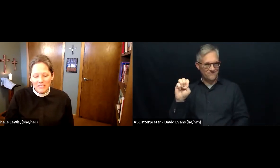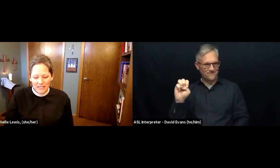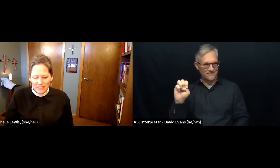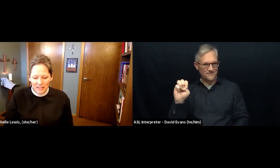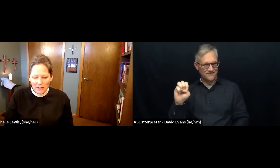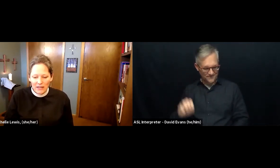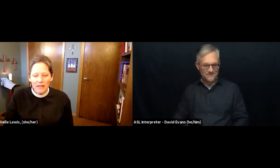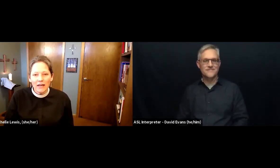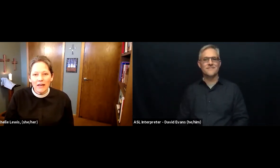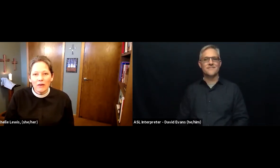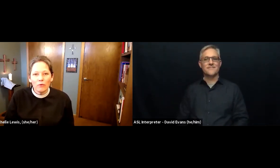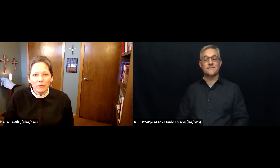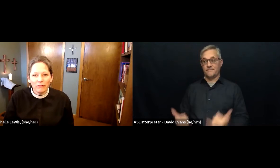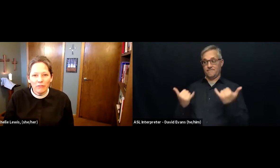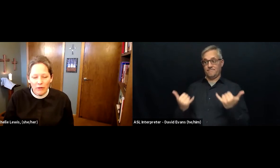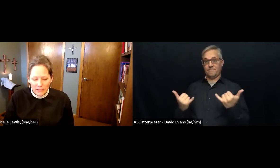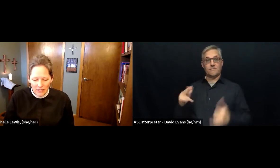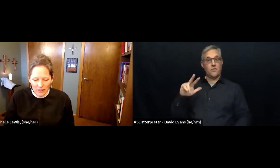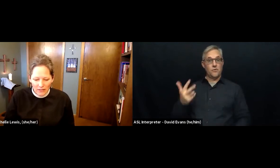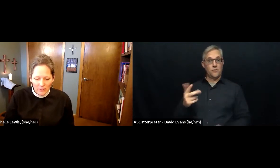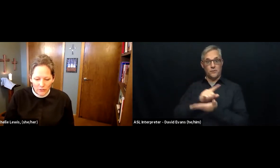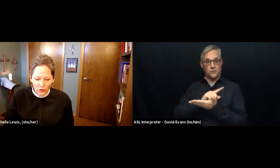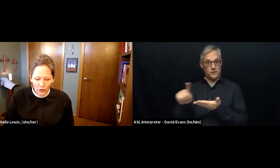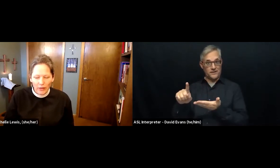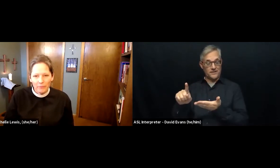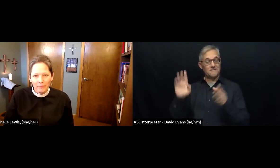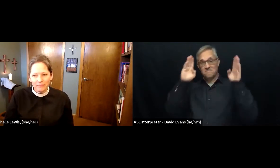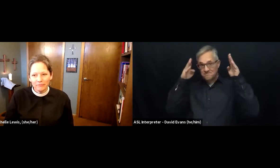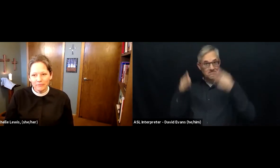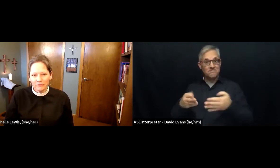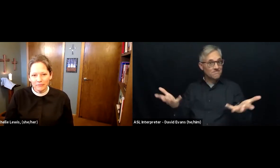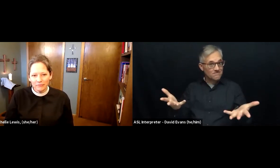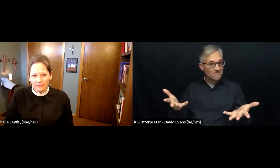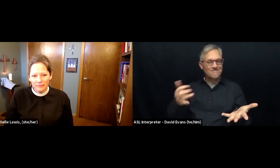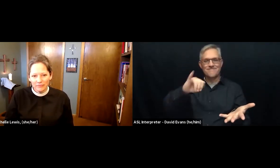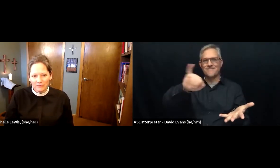This is the Sunday when we focus on joy.